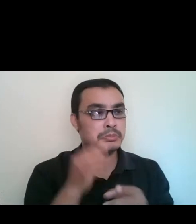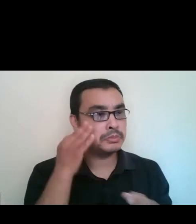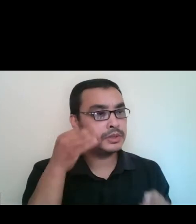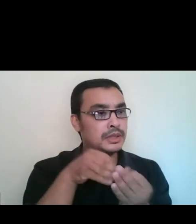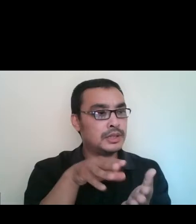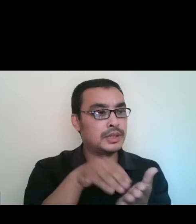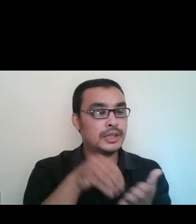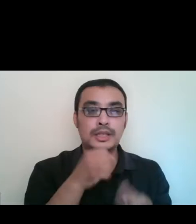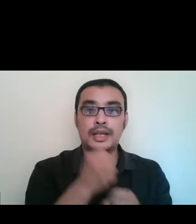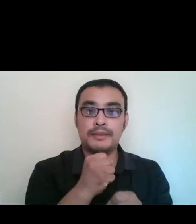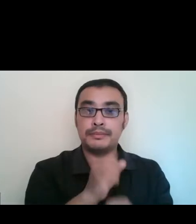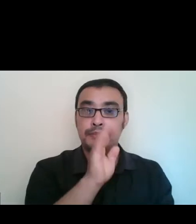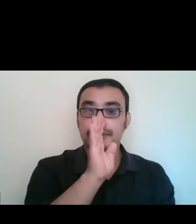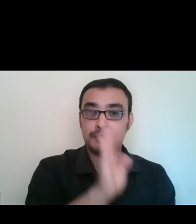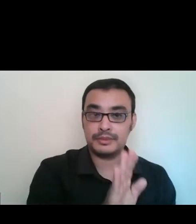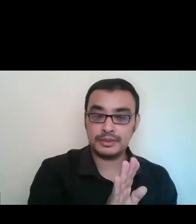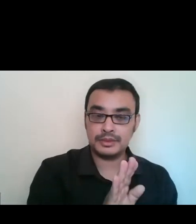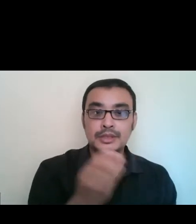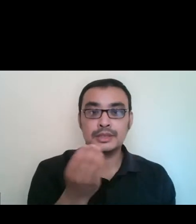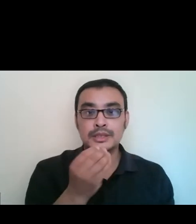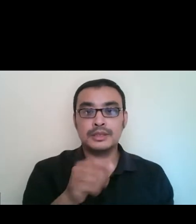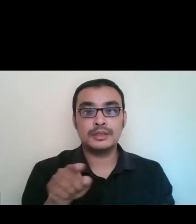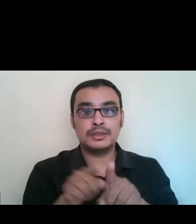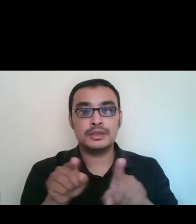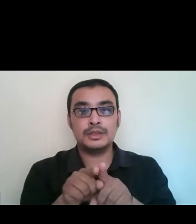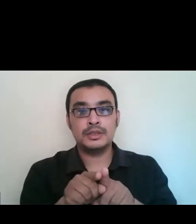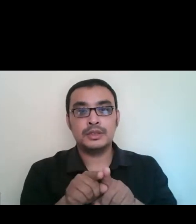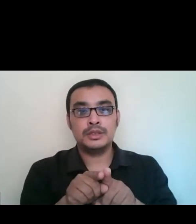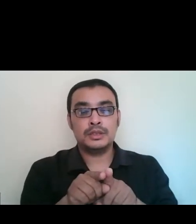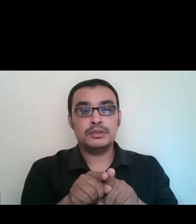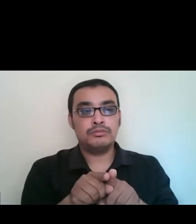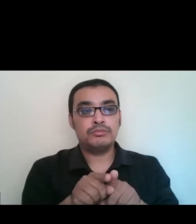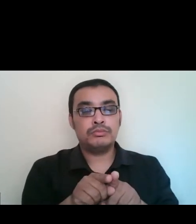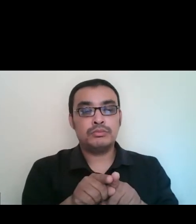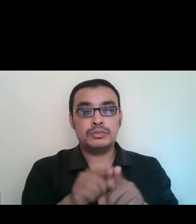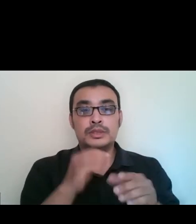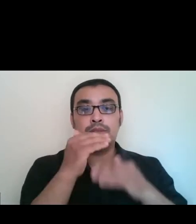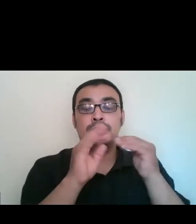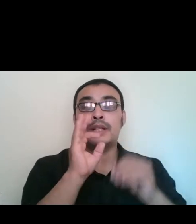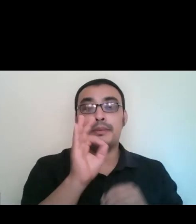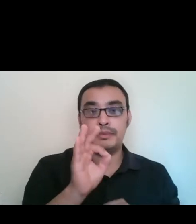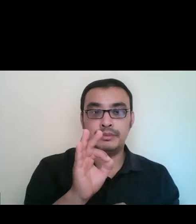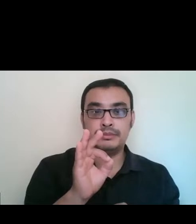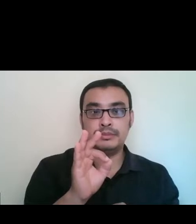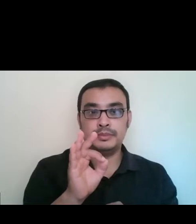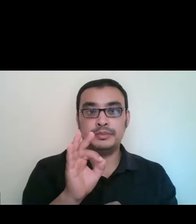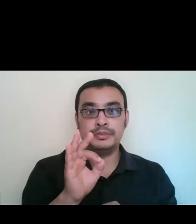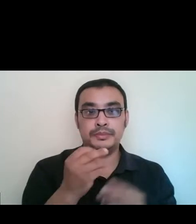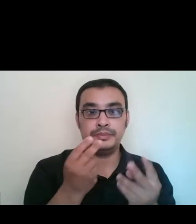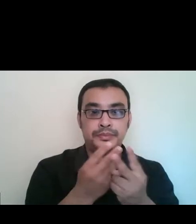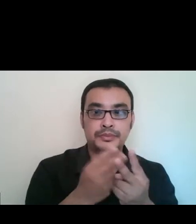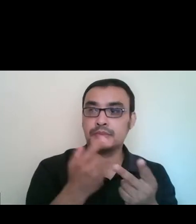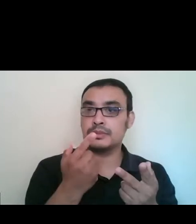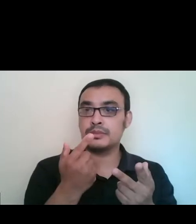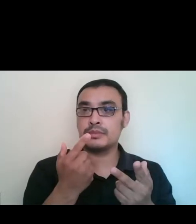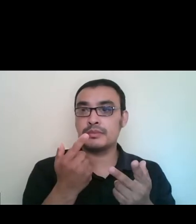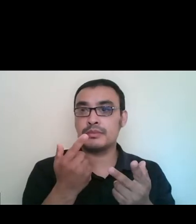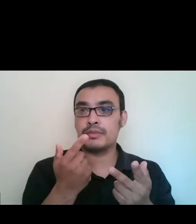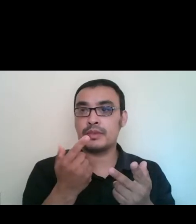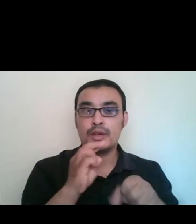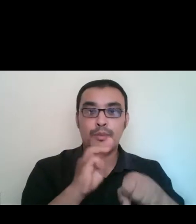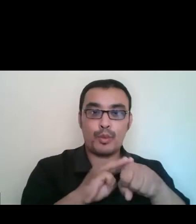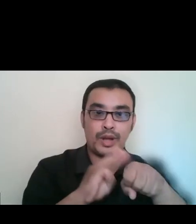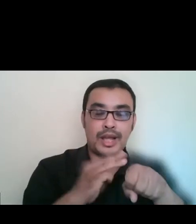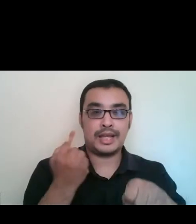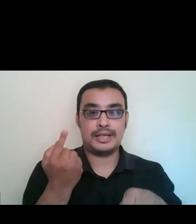The past some years for us been really great in terms of exploring the